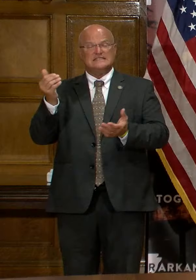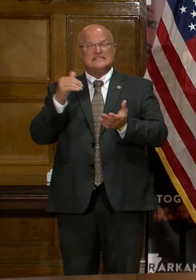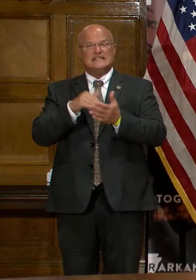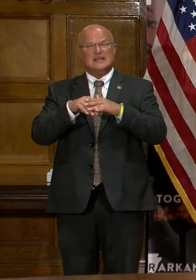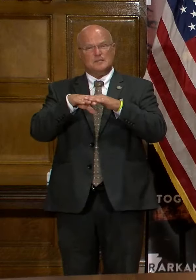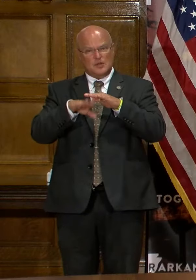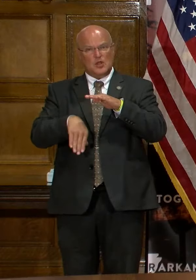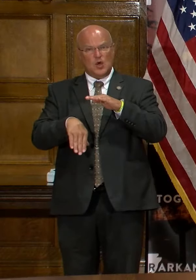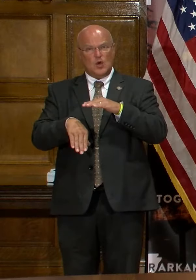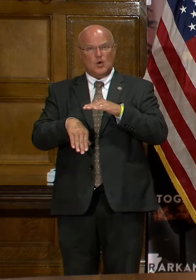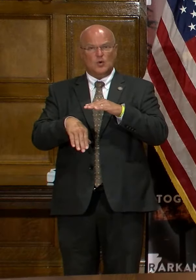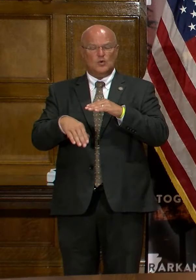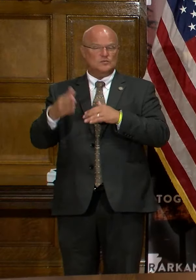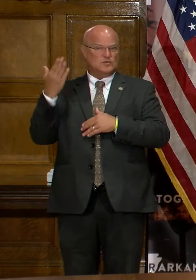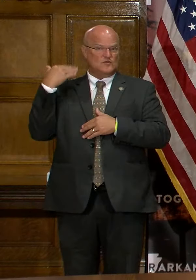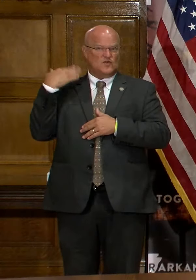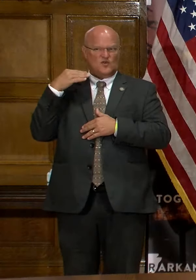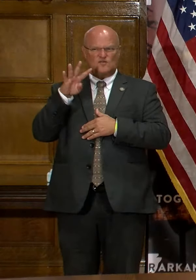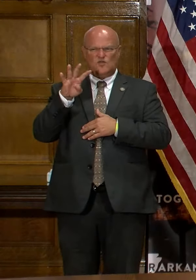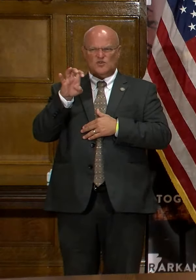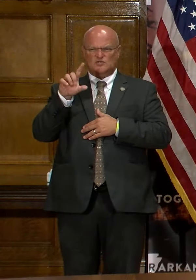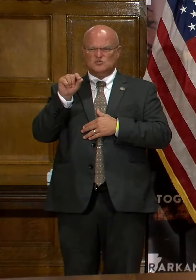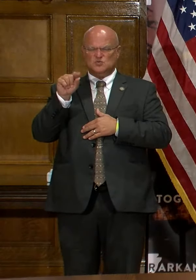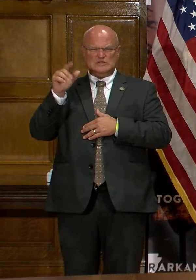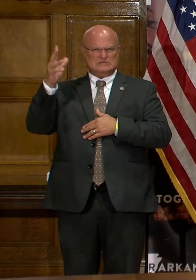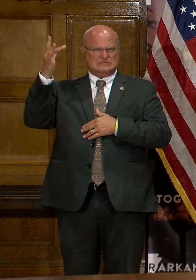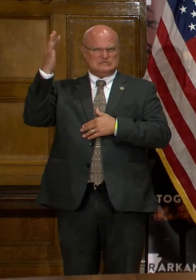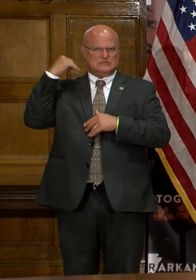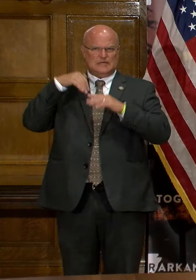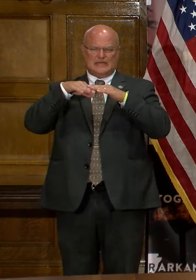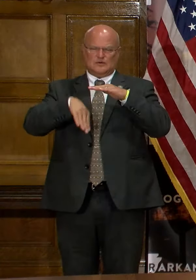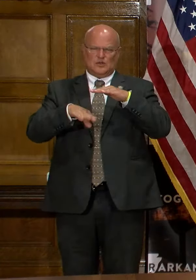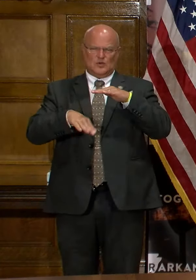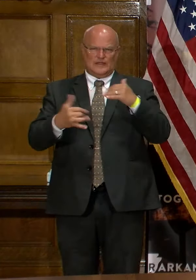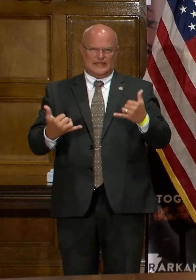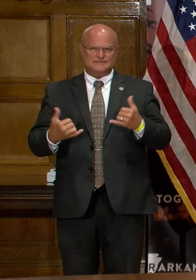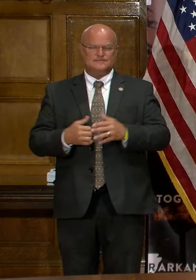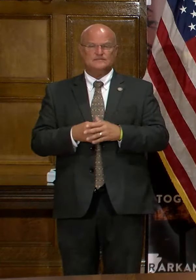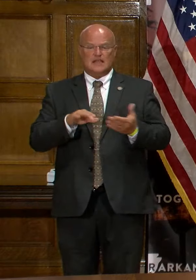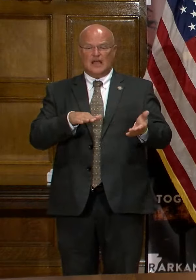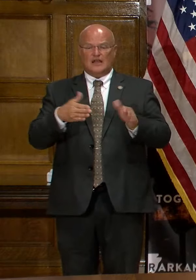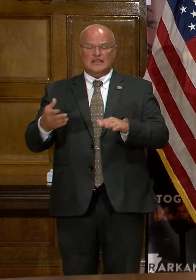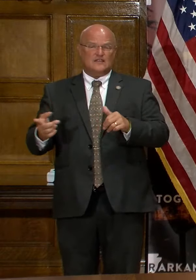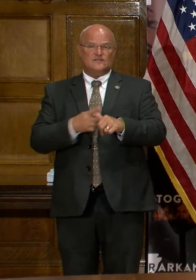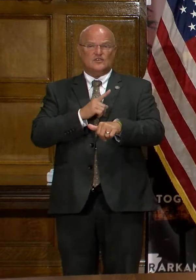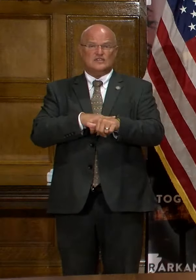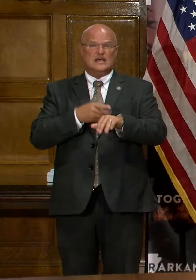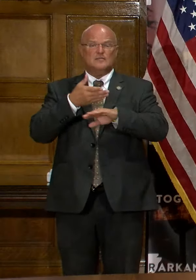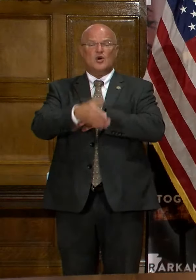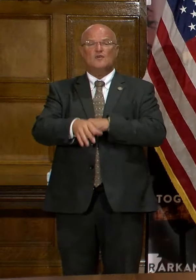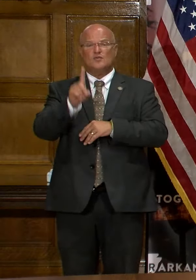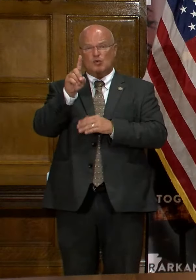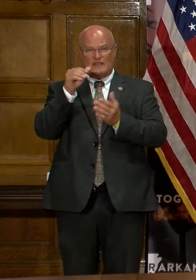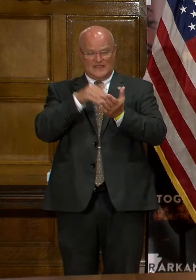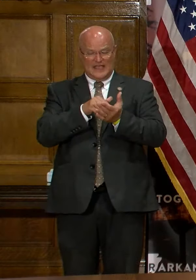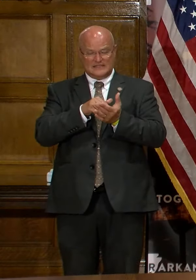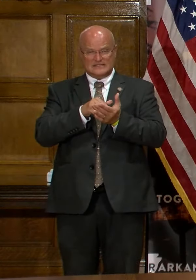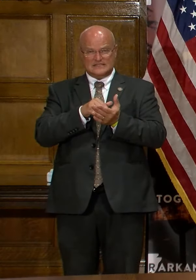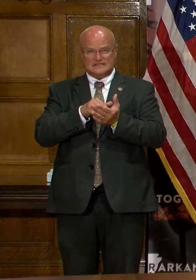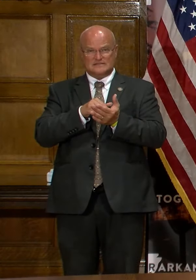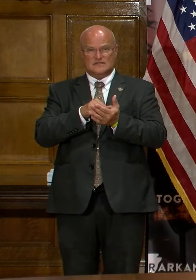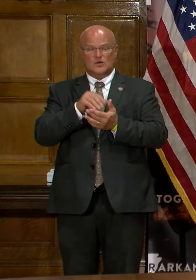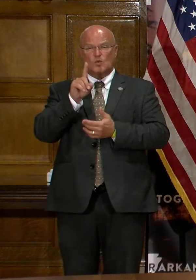again below the peak of 420 some time ago. Our deaths for the first time has reached over 1,000